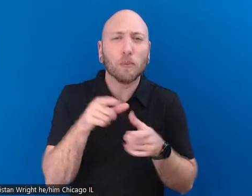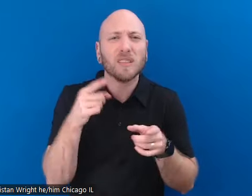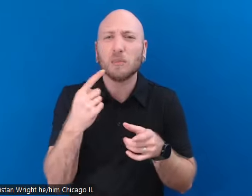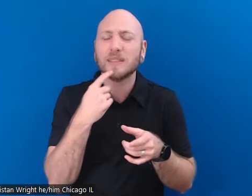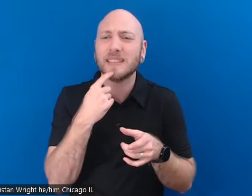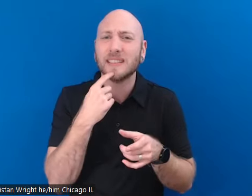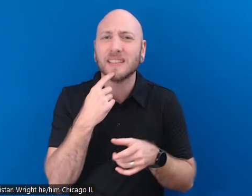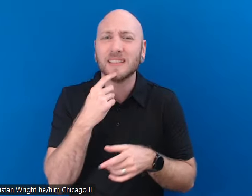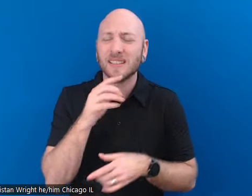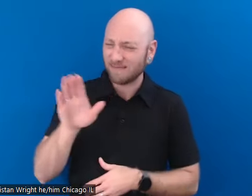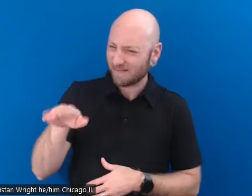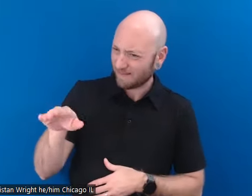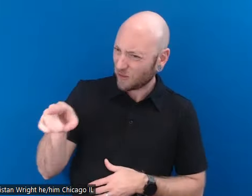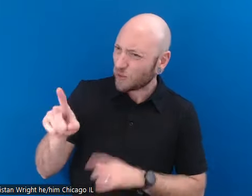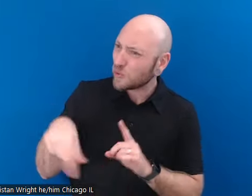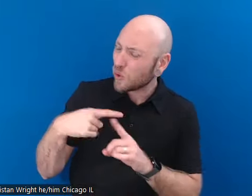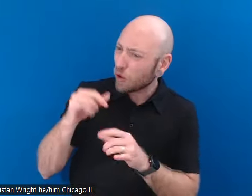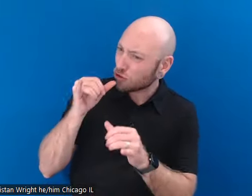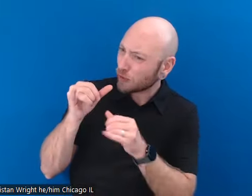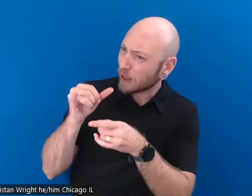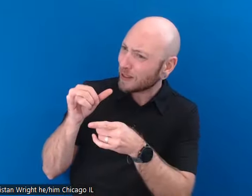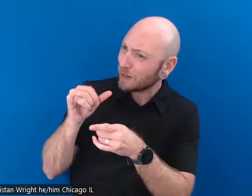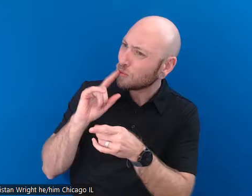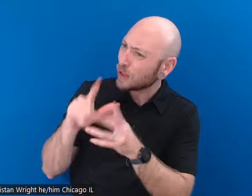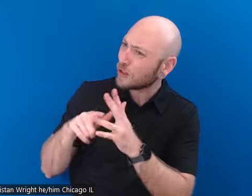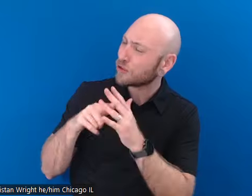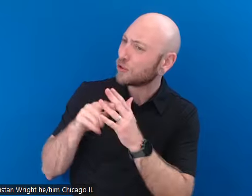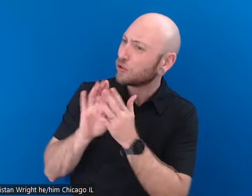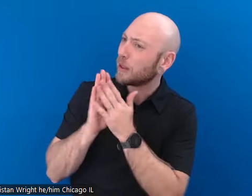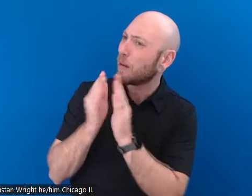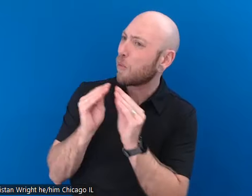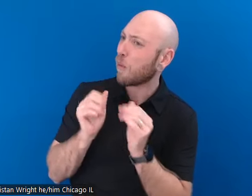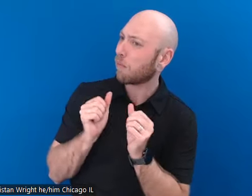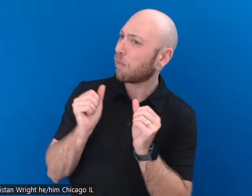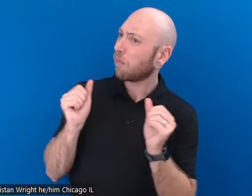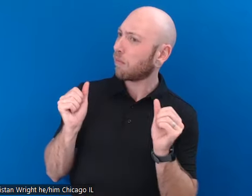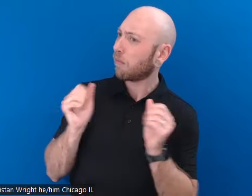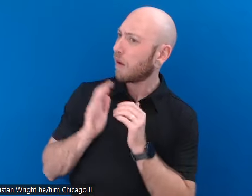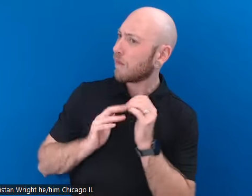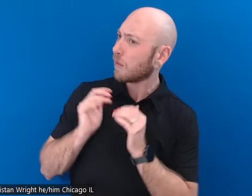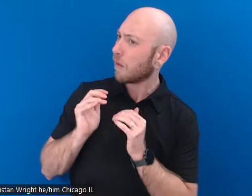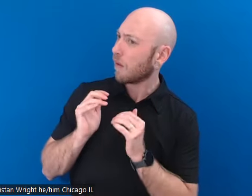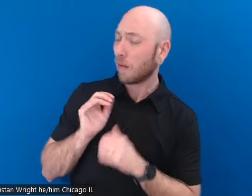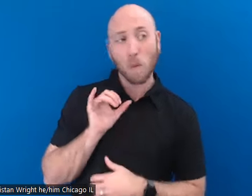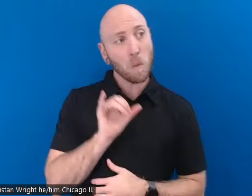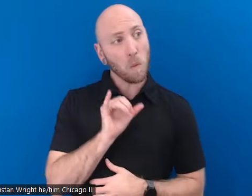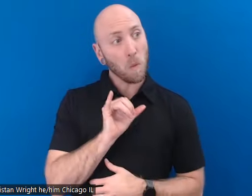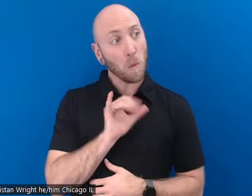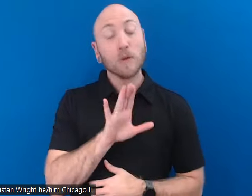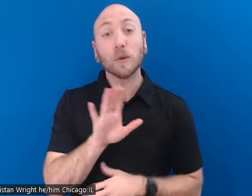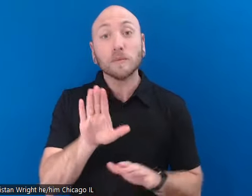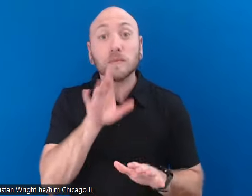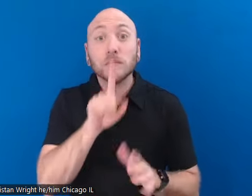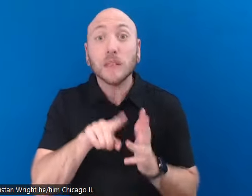like from the outside in the beginning, my use of alcohol almost looked like a good thing. I had